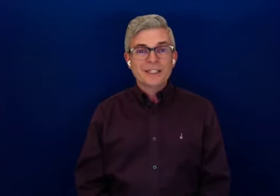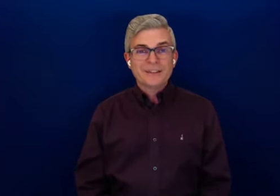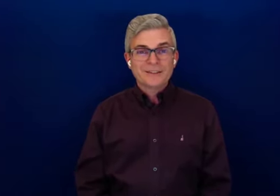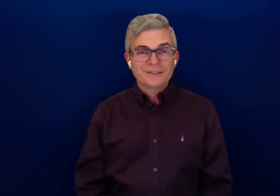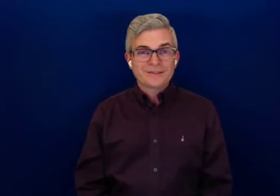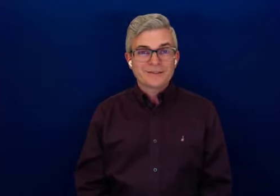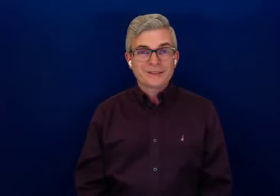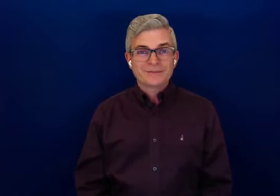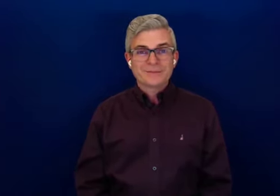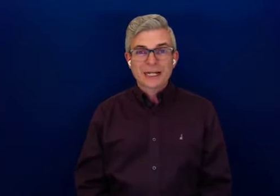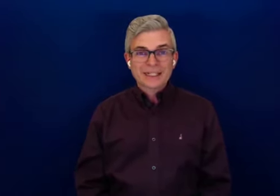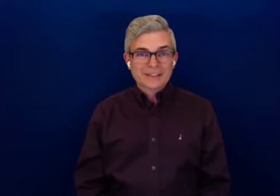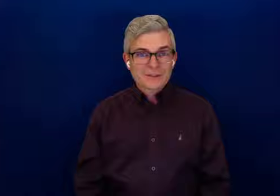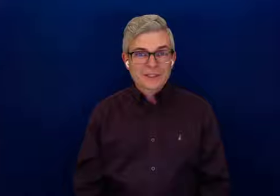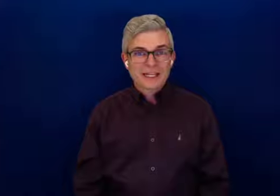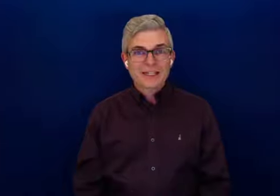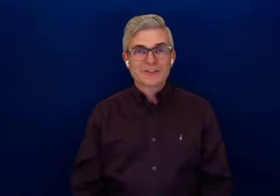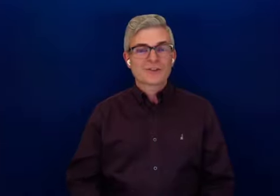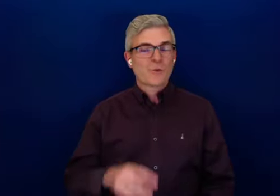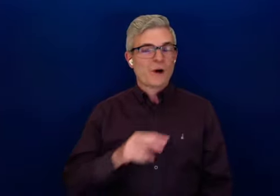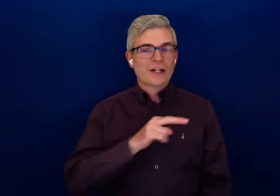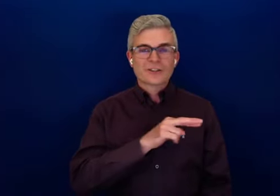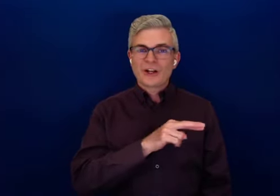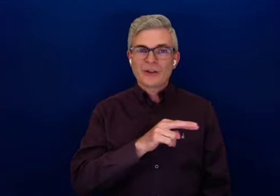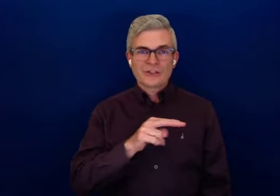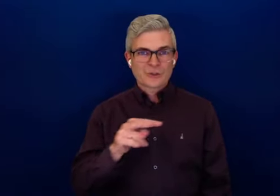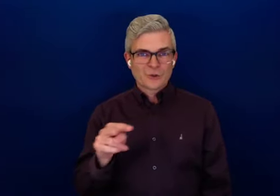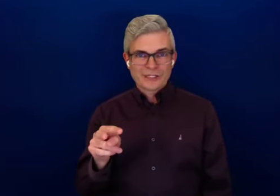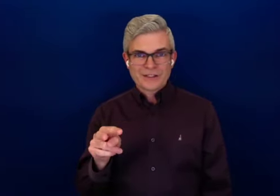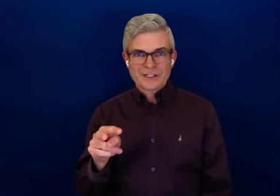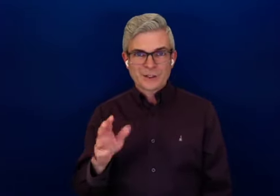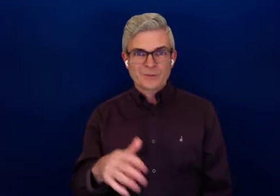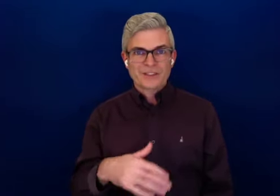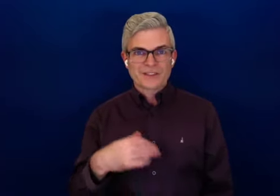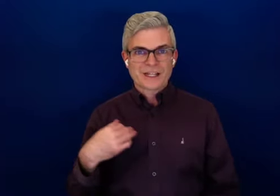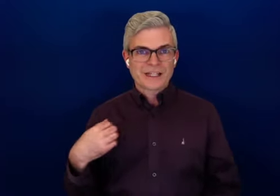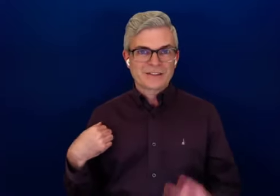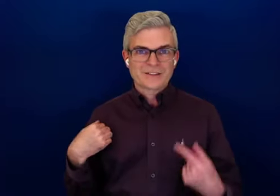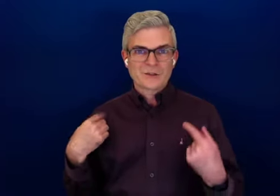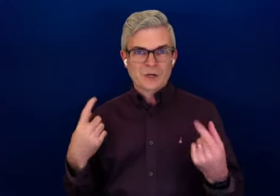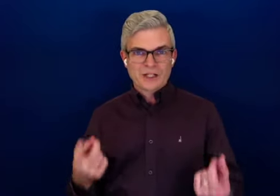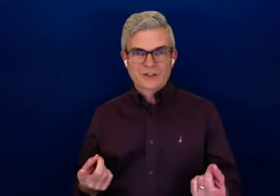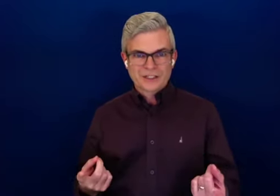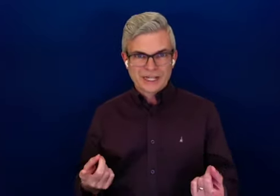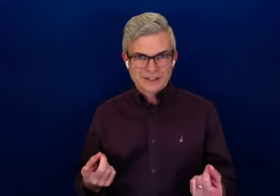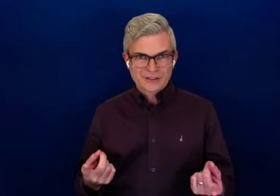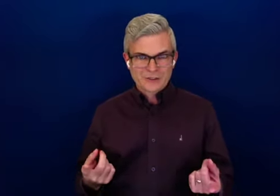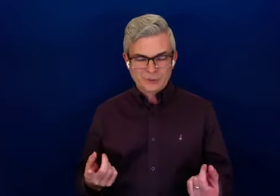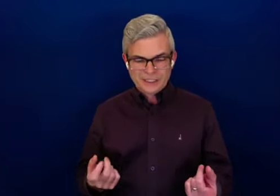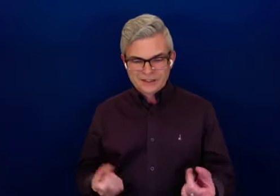need practice with that, just watch all the stories that you've been assigned to watch the last